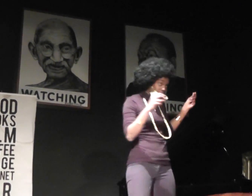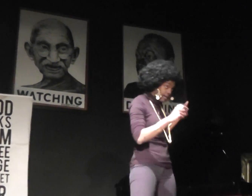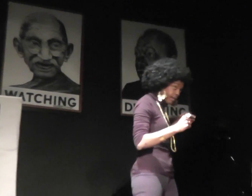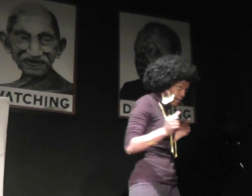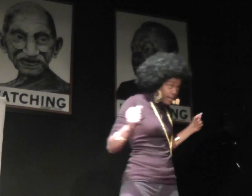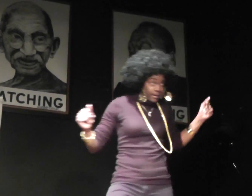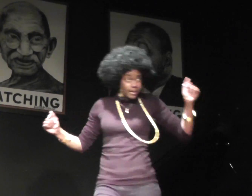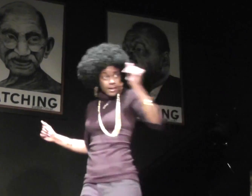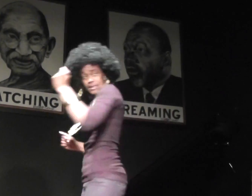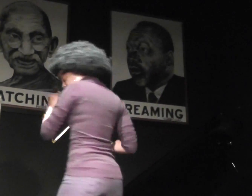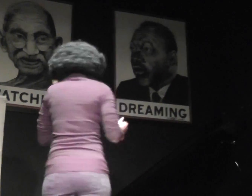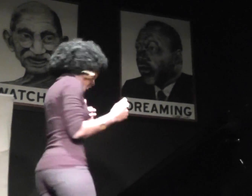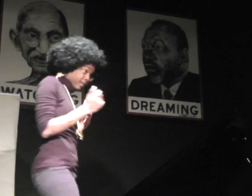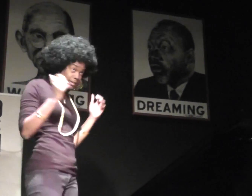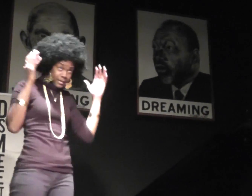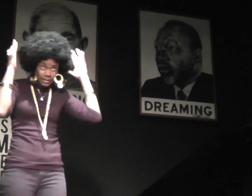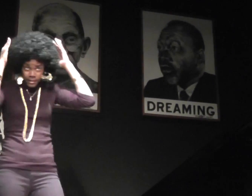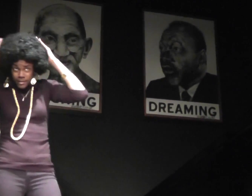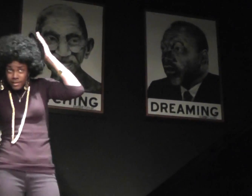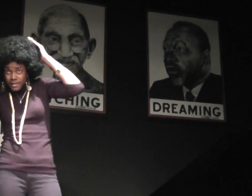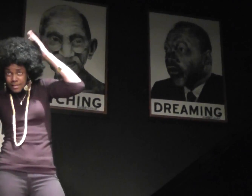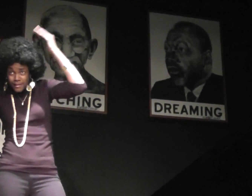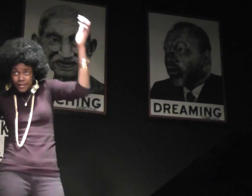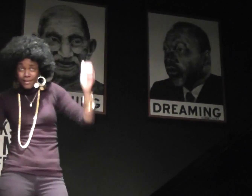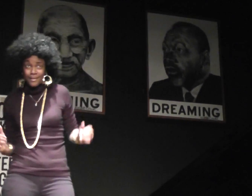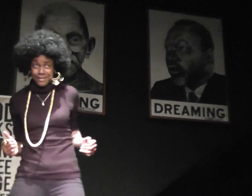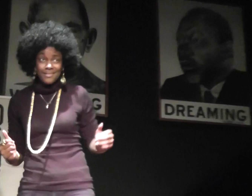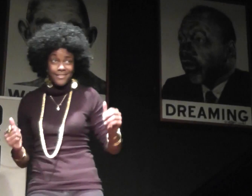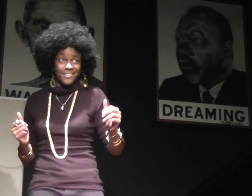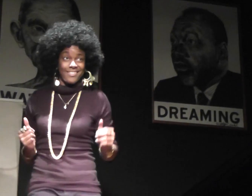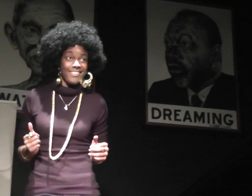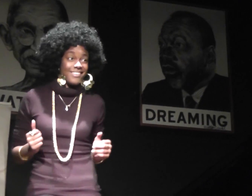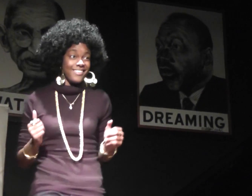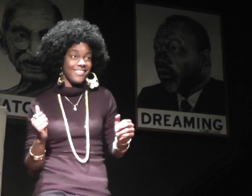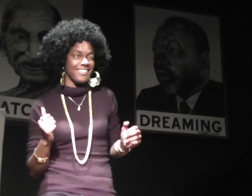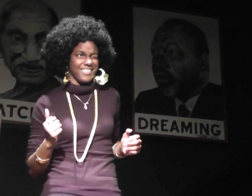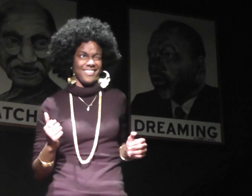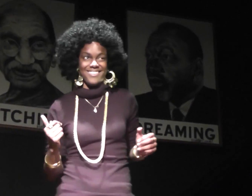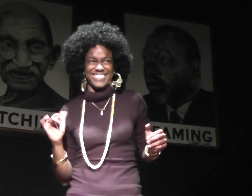Does everybody love my parents for tonight? Please look at